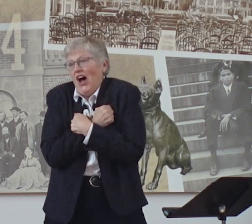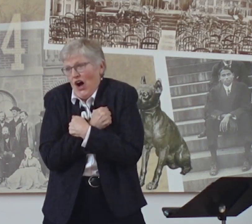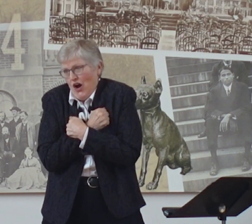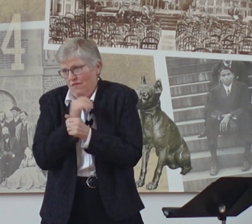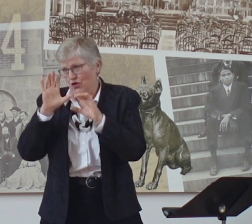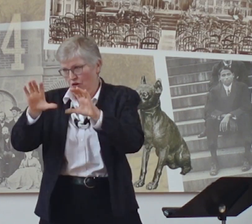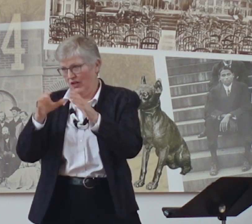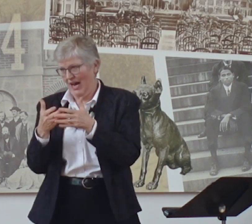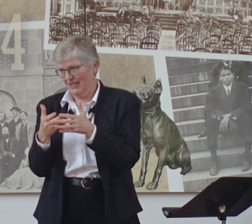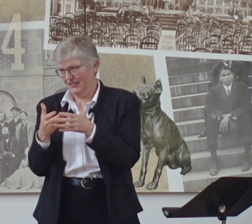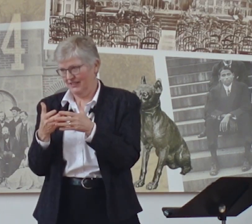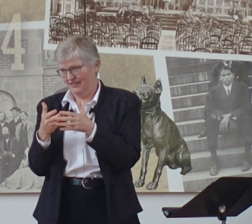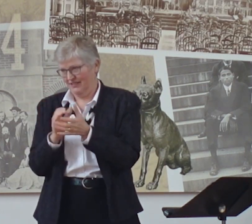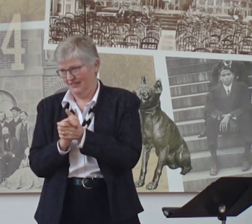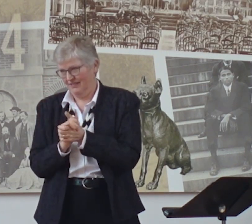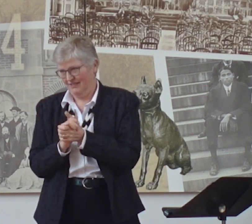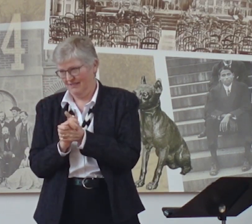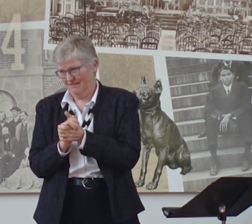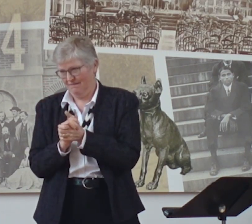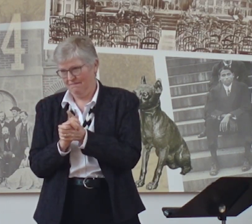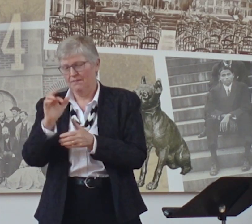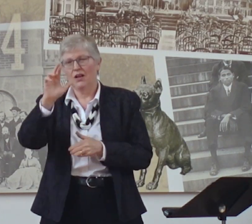would say how much they loved her class.